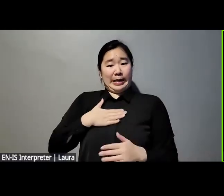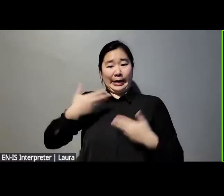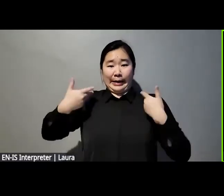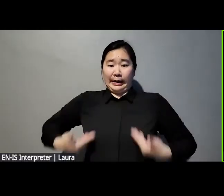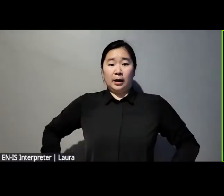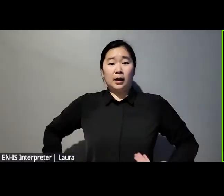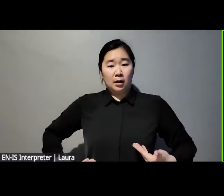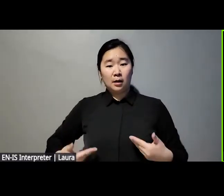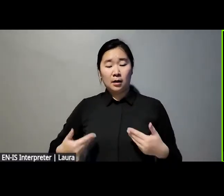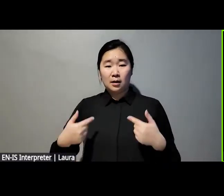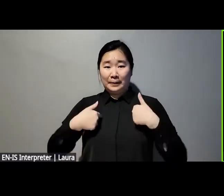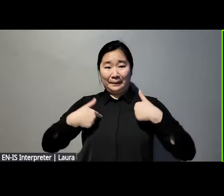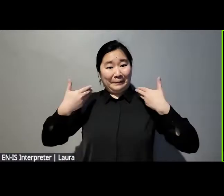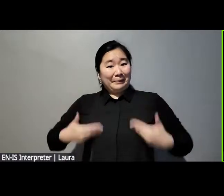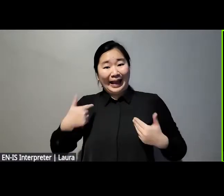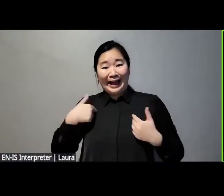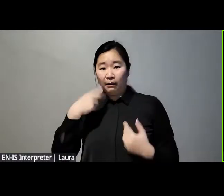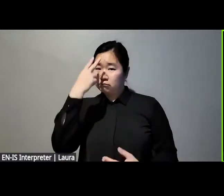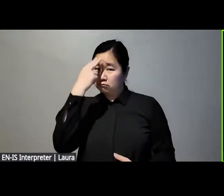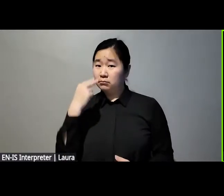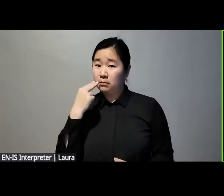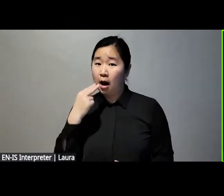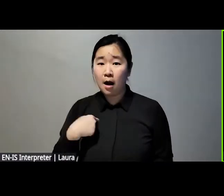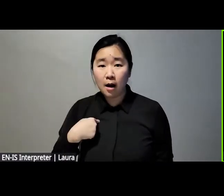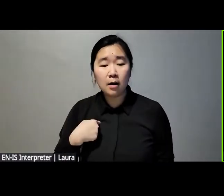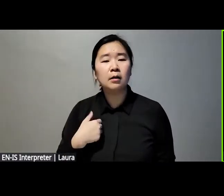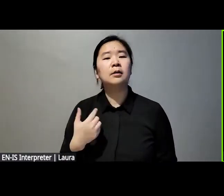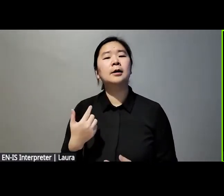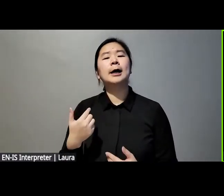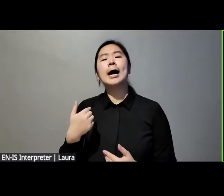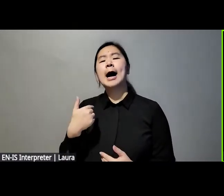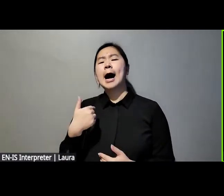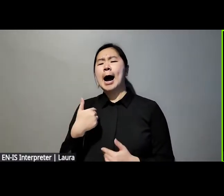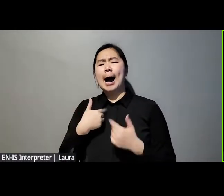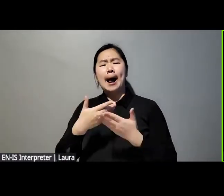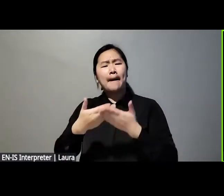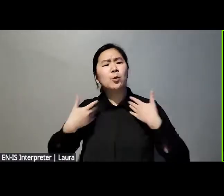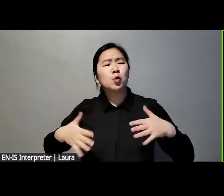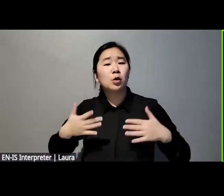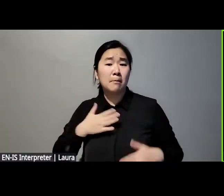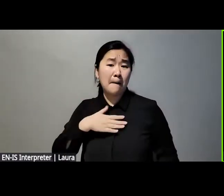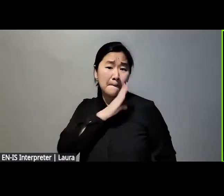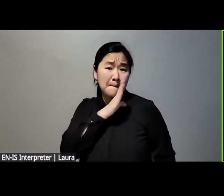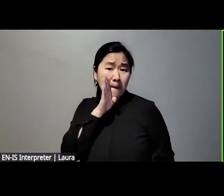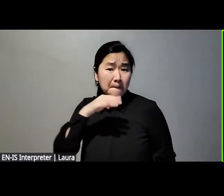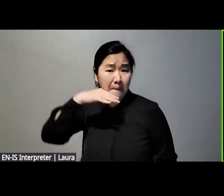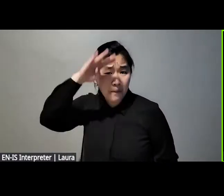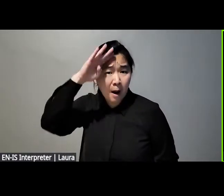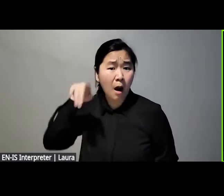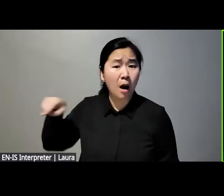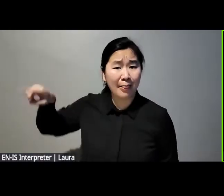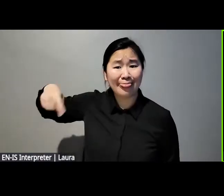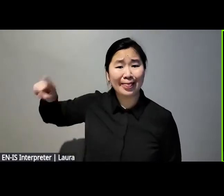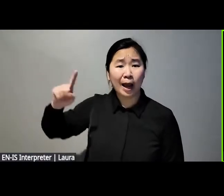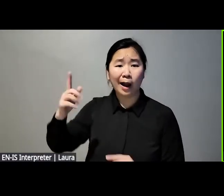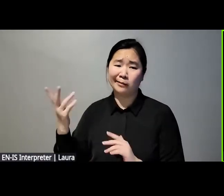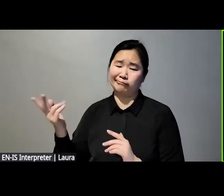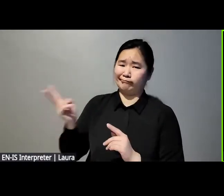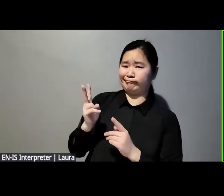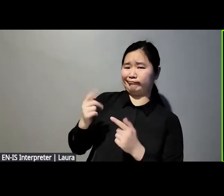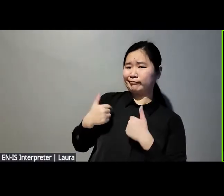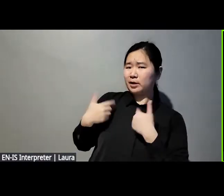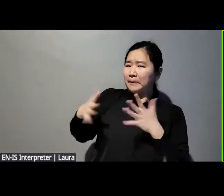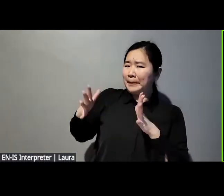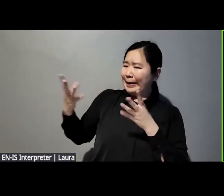there is need of also dialogue. It will help deal with the ingrained stigma. Like in Nigeria, there was a radio drama conducted with